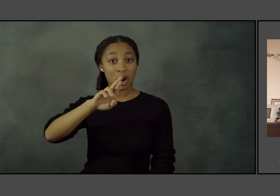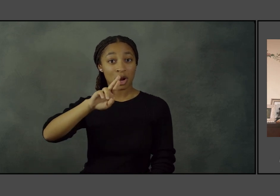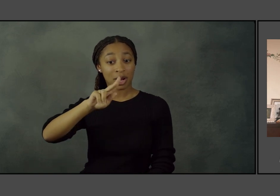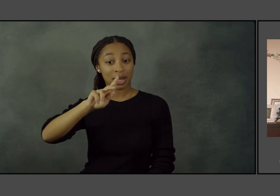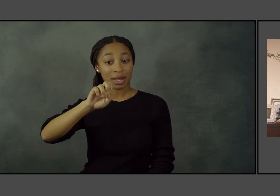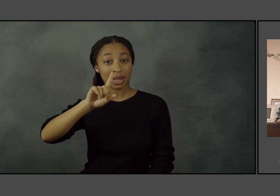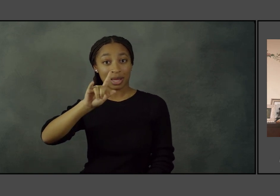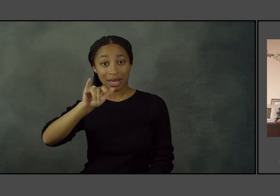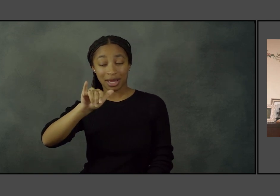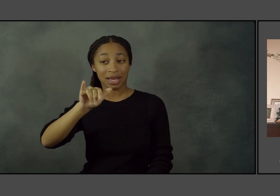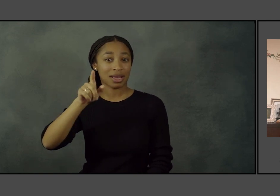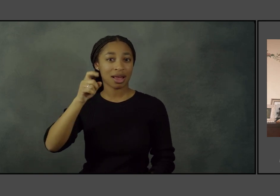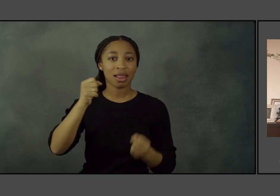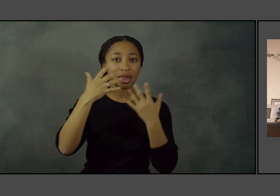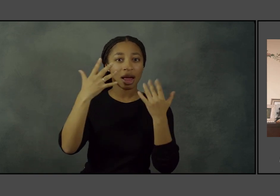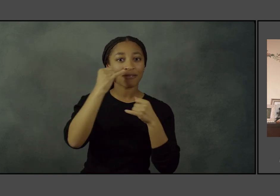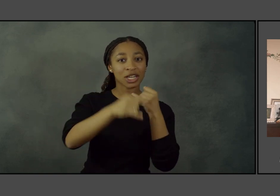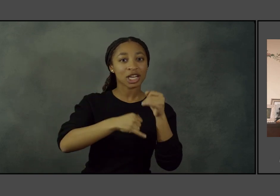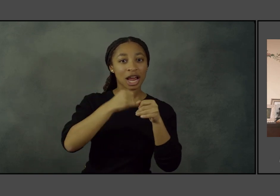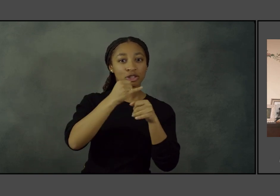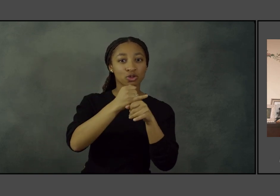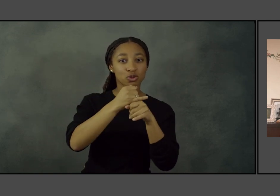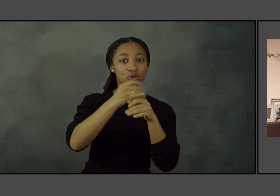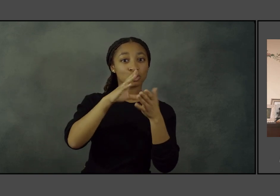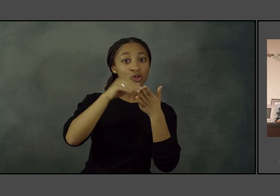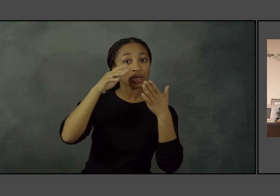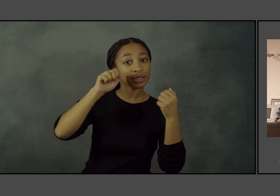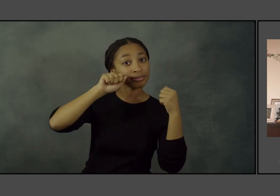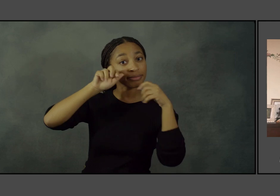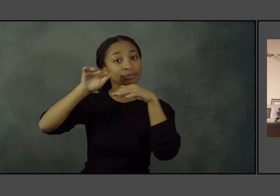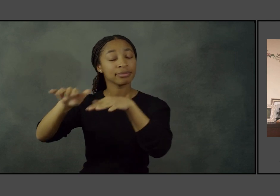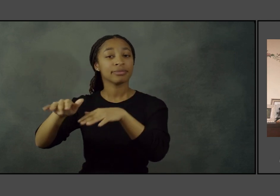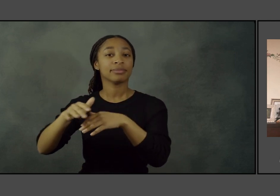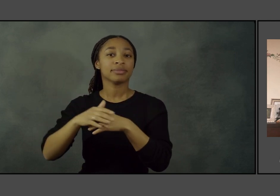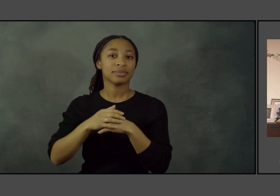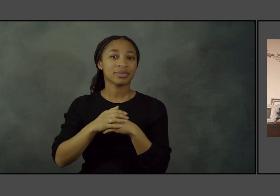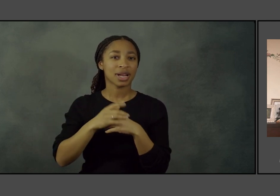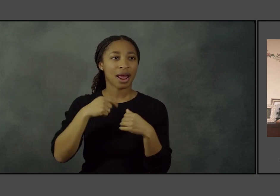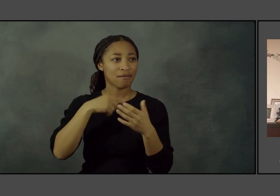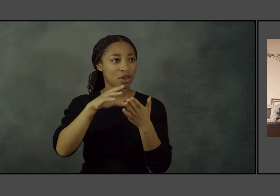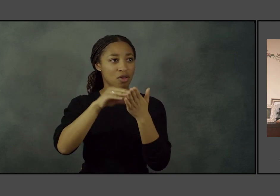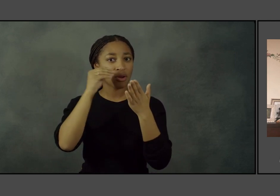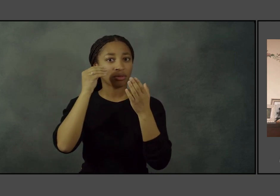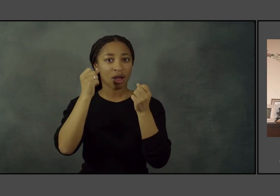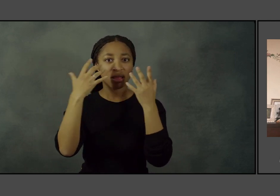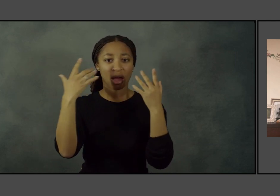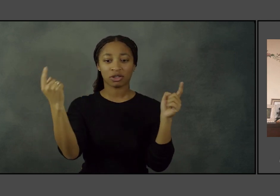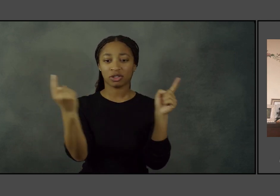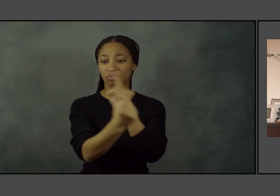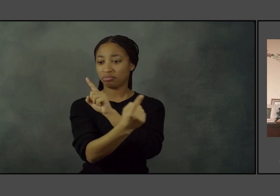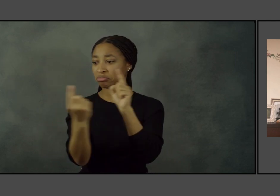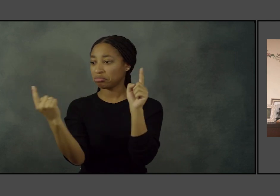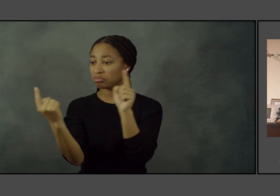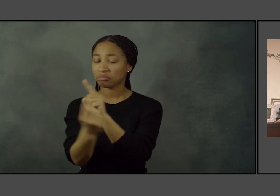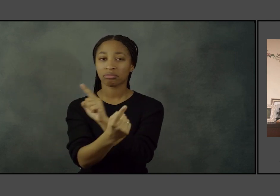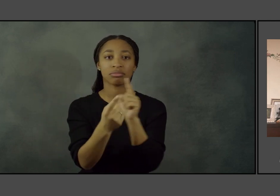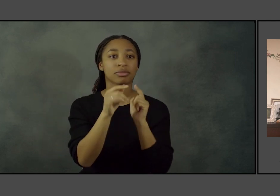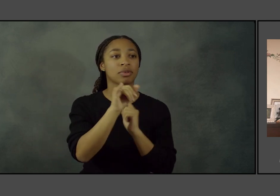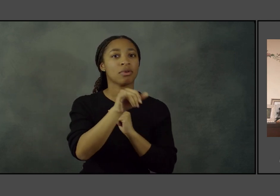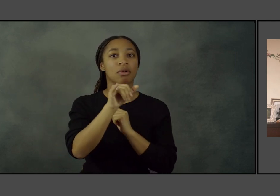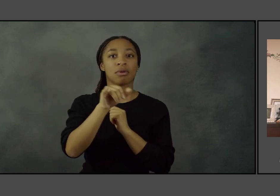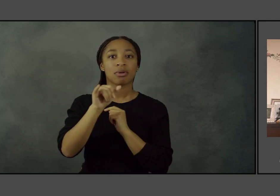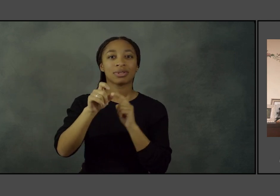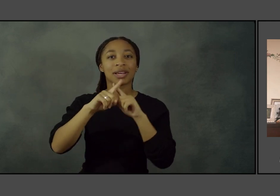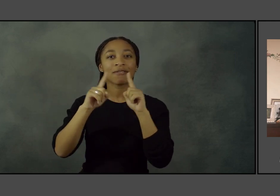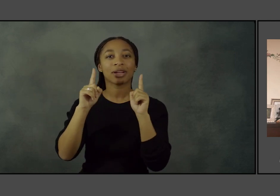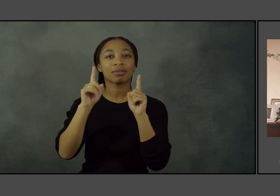Danilo Perez has a Global Jazz Institute, and I've learned a lot just from that institute of bringing all these different cultures together to